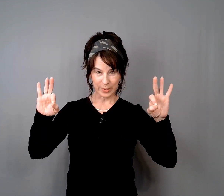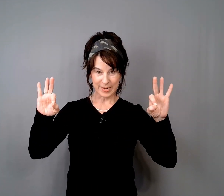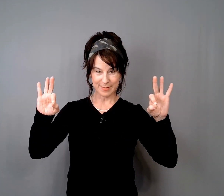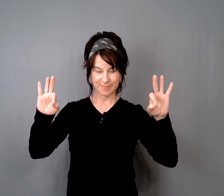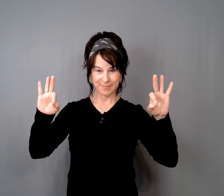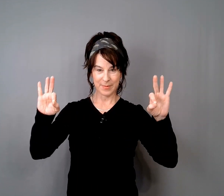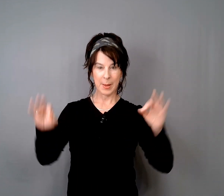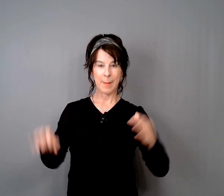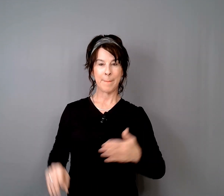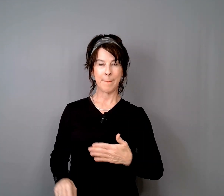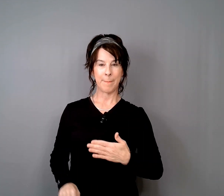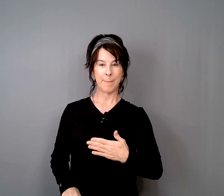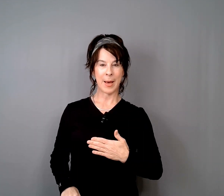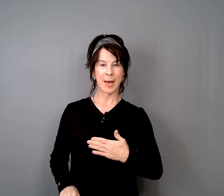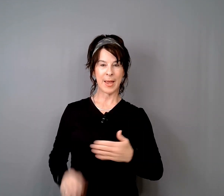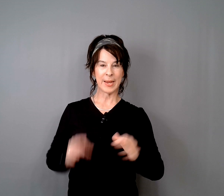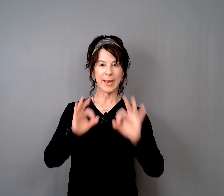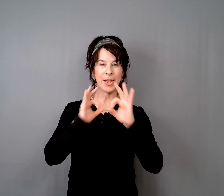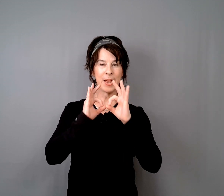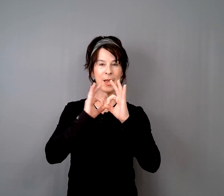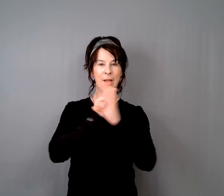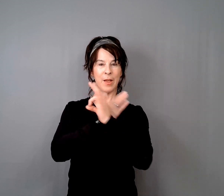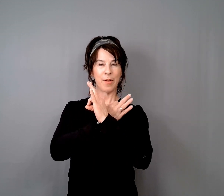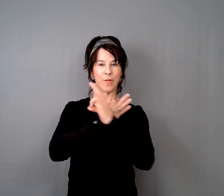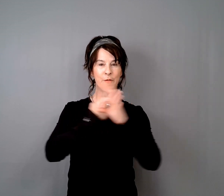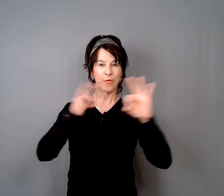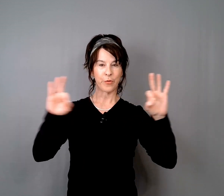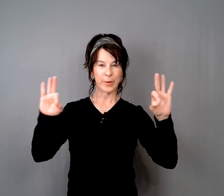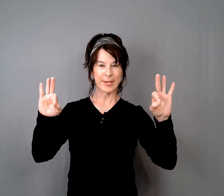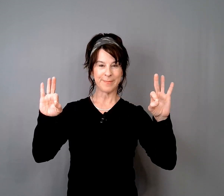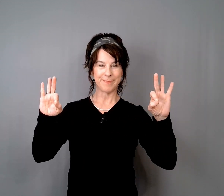Freedom. My freedom.